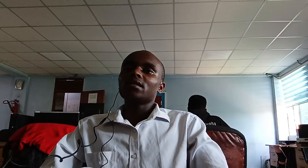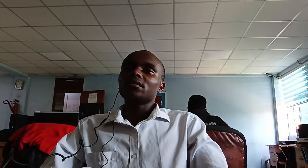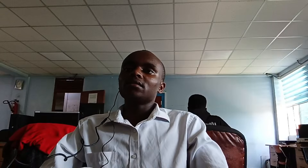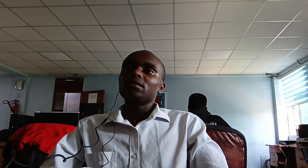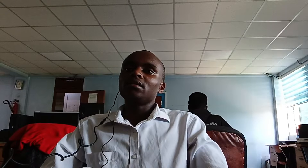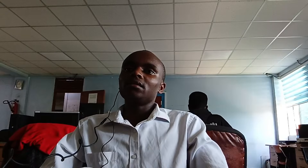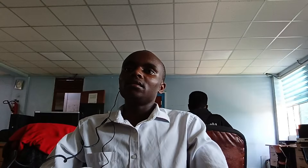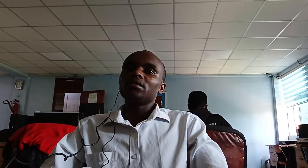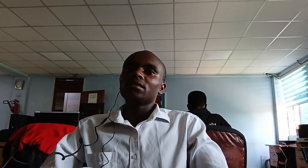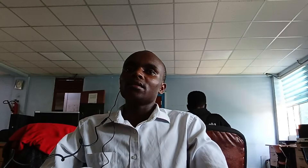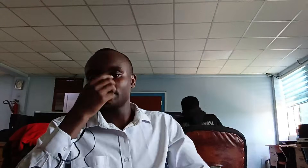Actually,